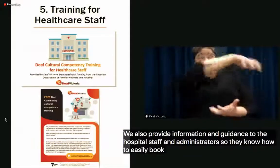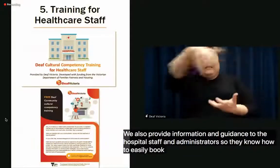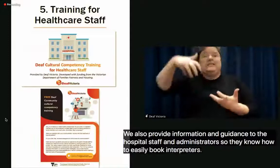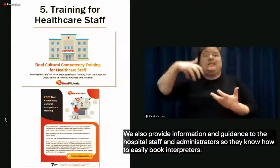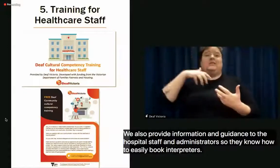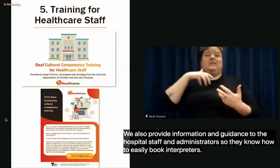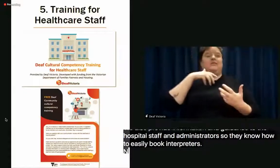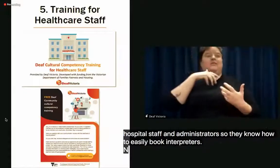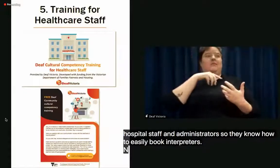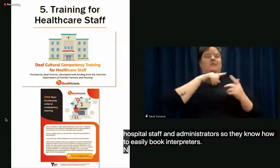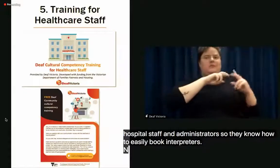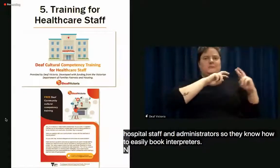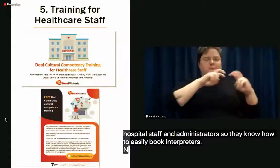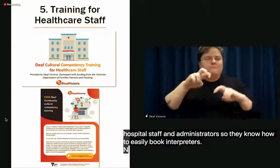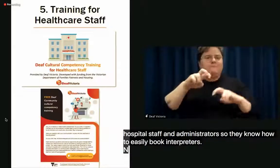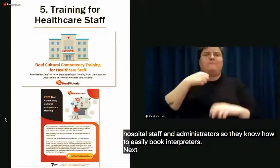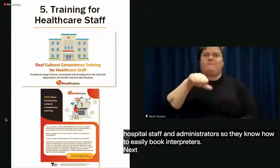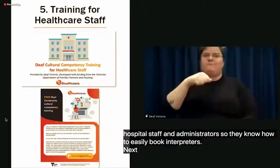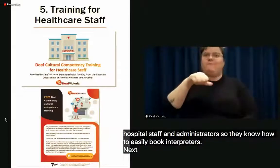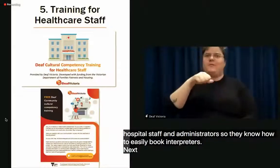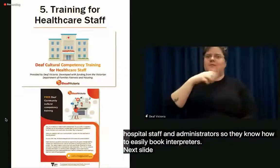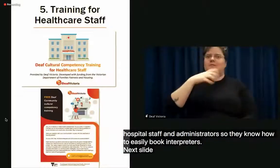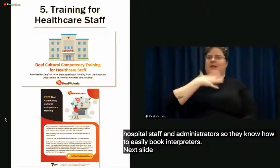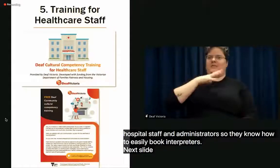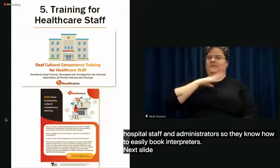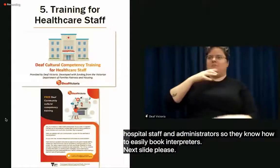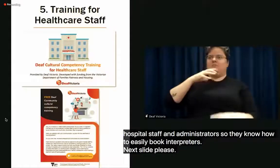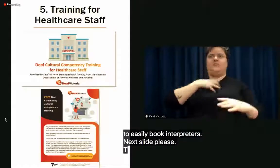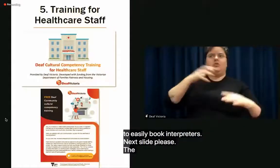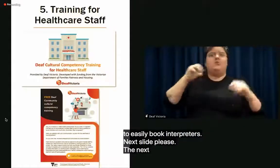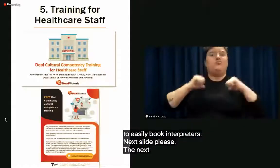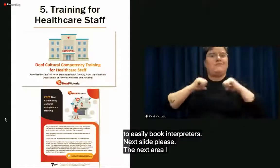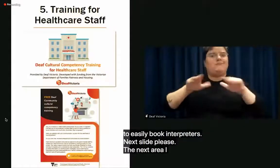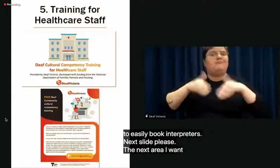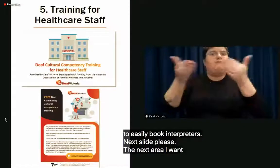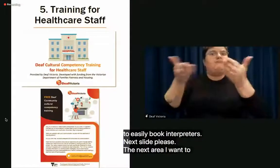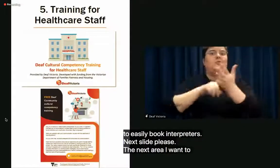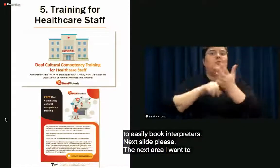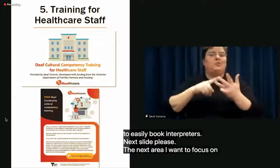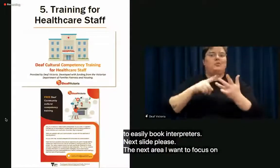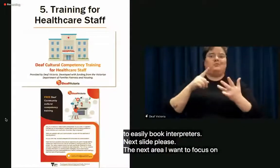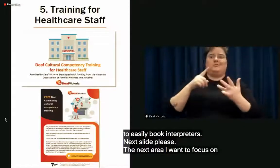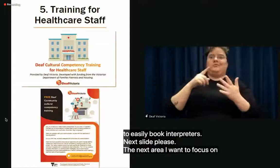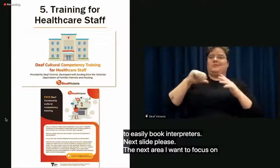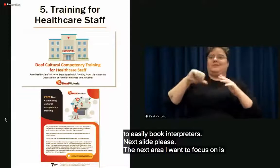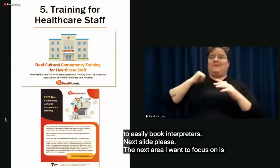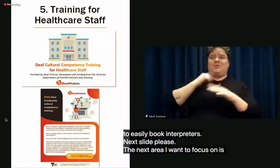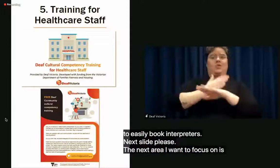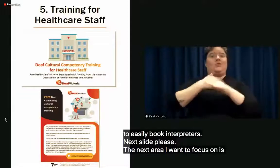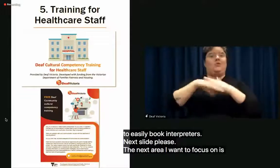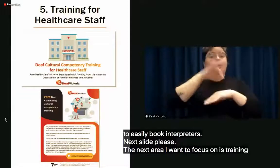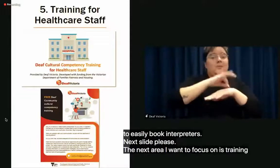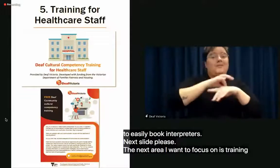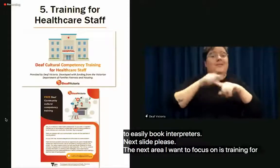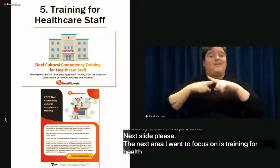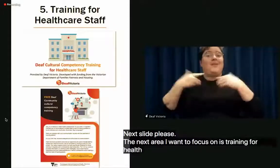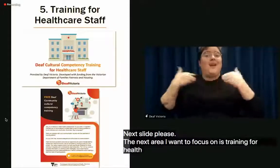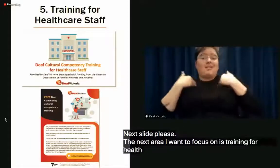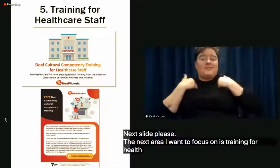The next area I want to focus on is training for healthcare staff. Through Aspects' report, it identified